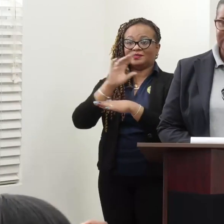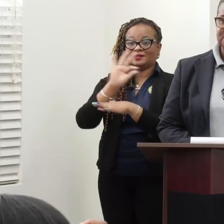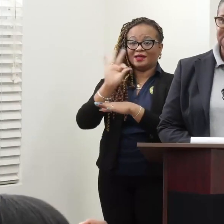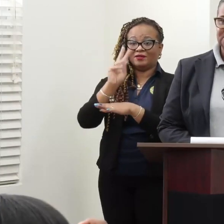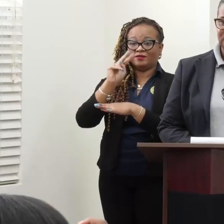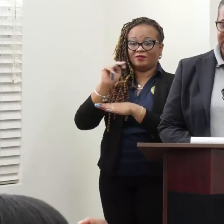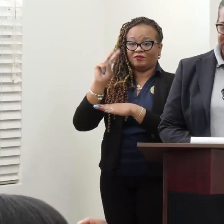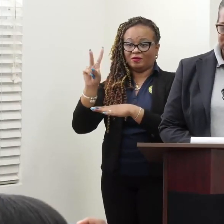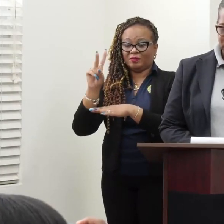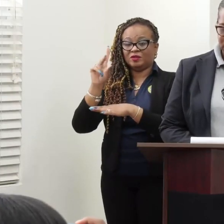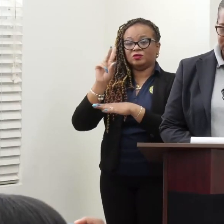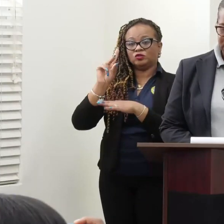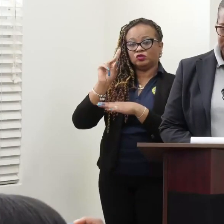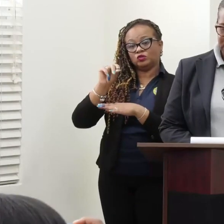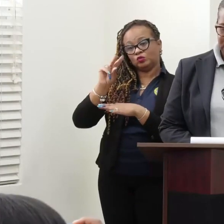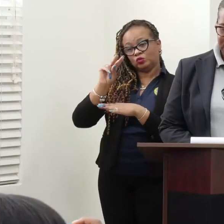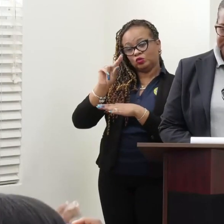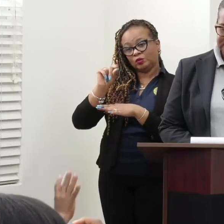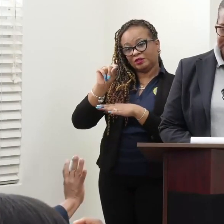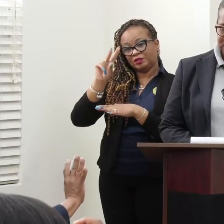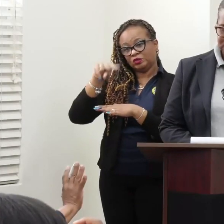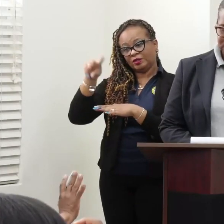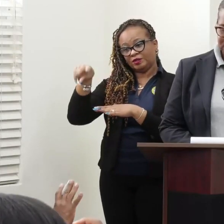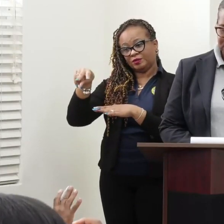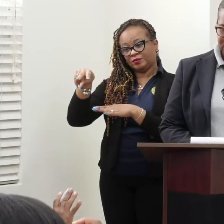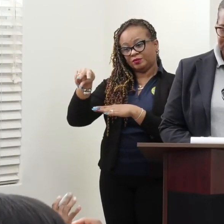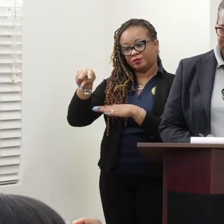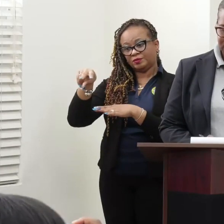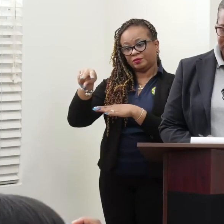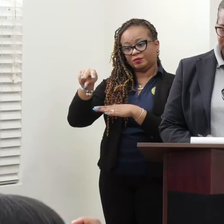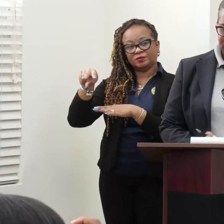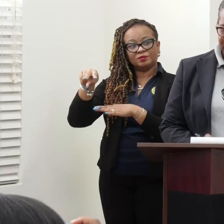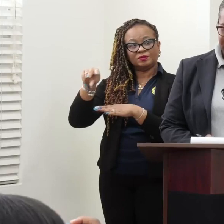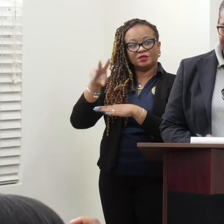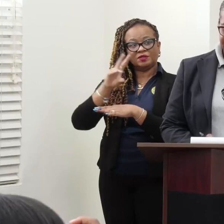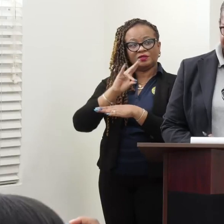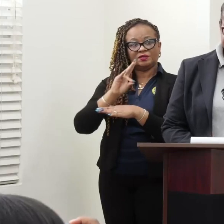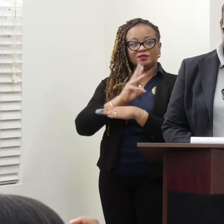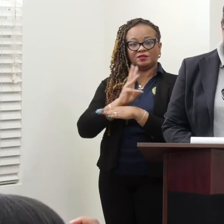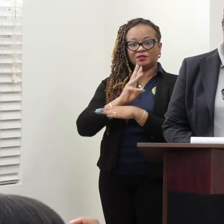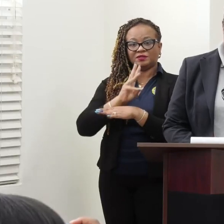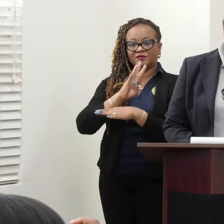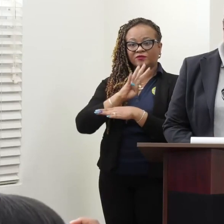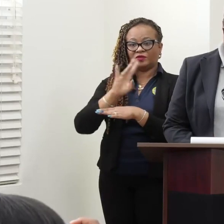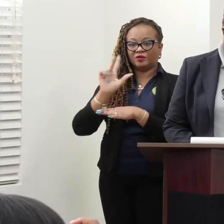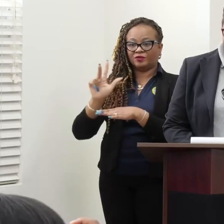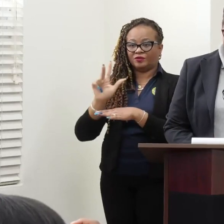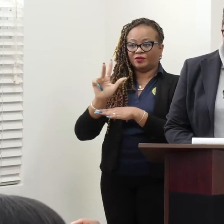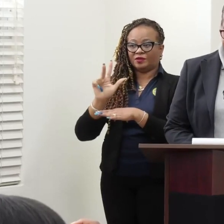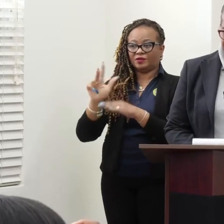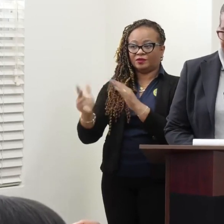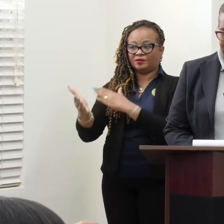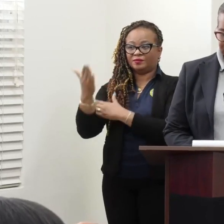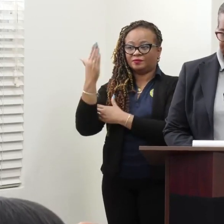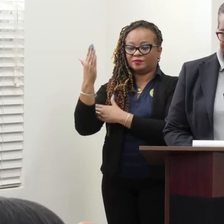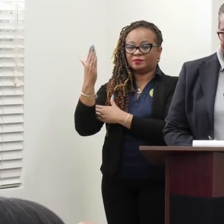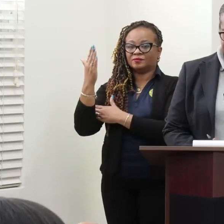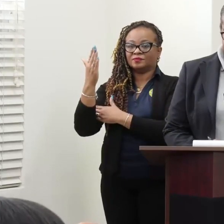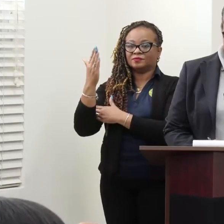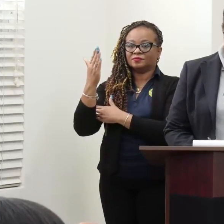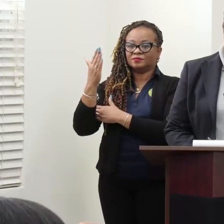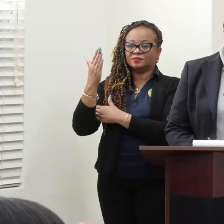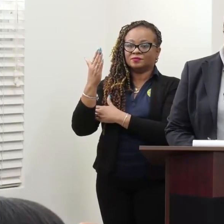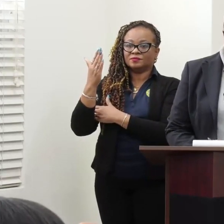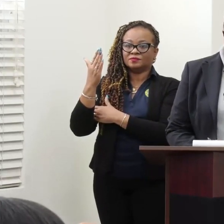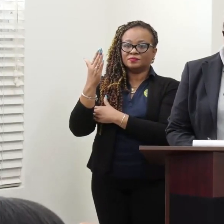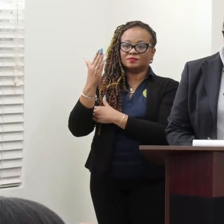November 2022 at 6:43 a.m. Ça c'est pour tout le monde qui a allé dans